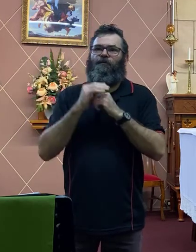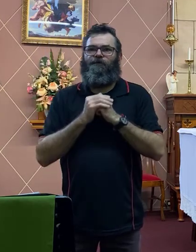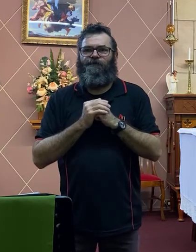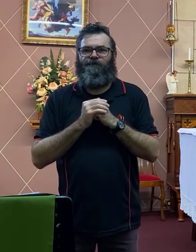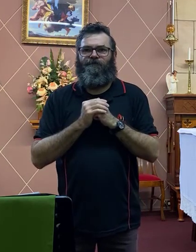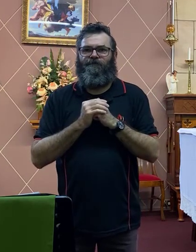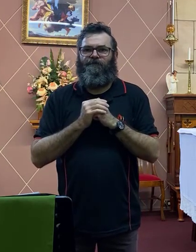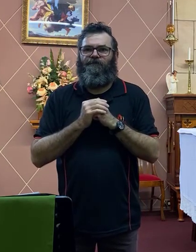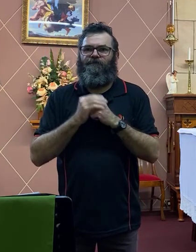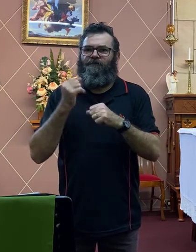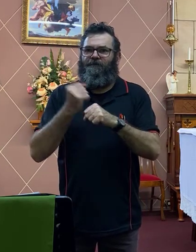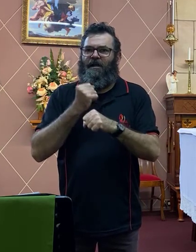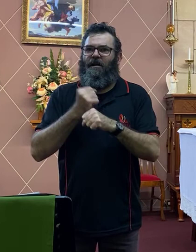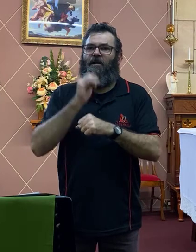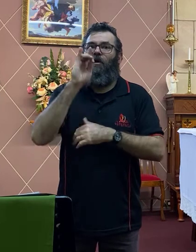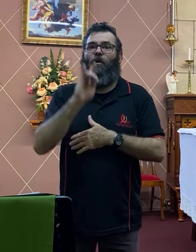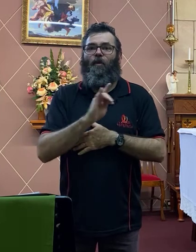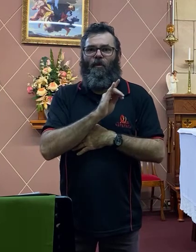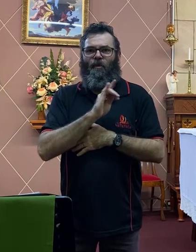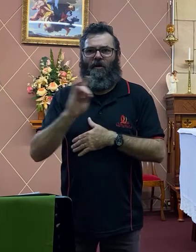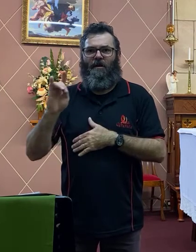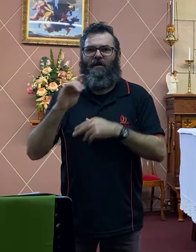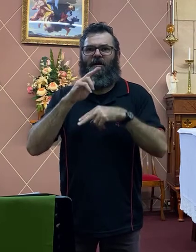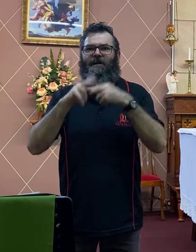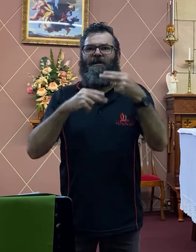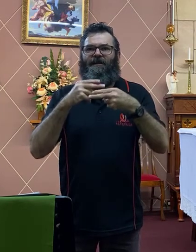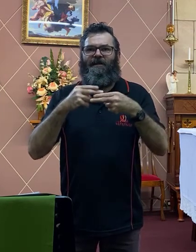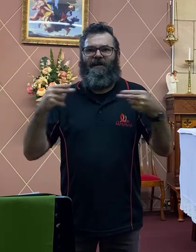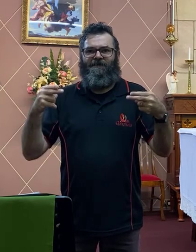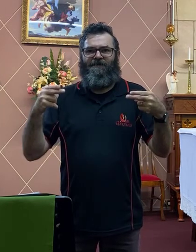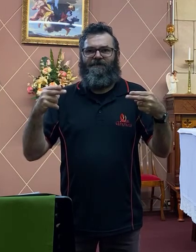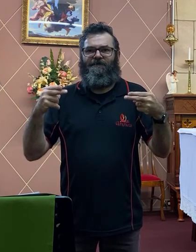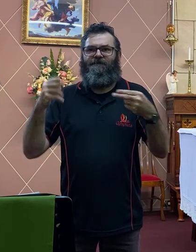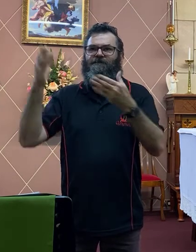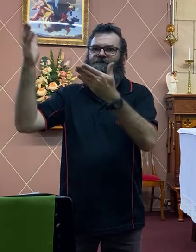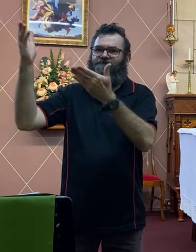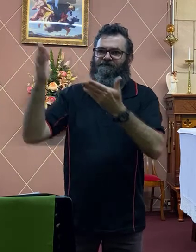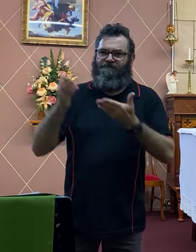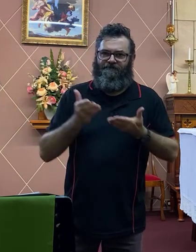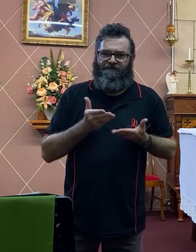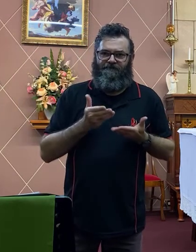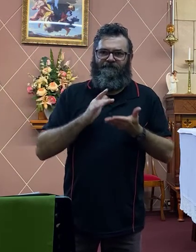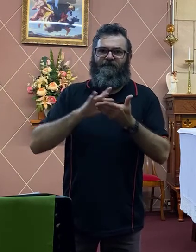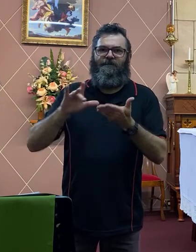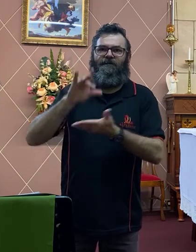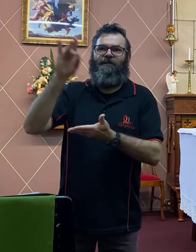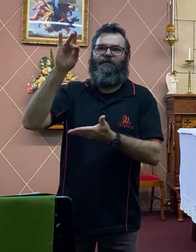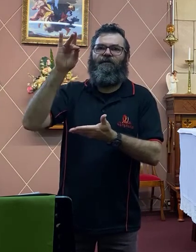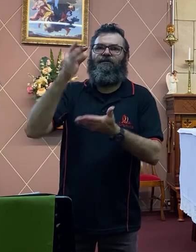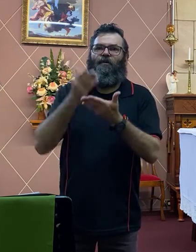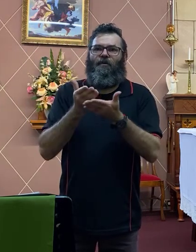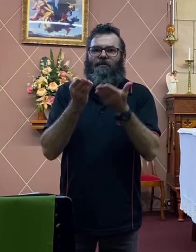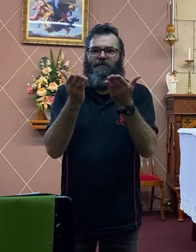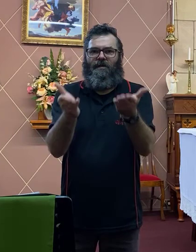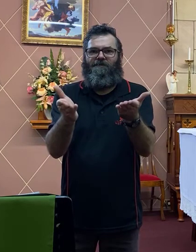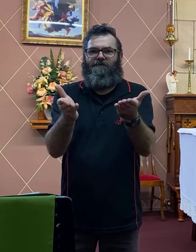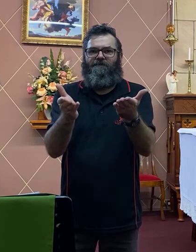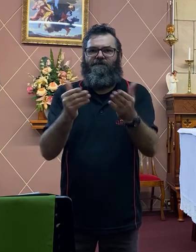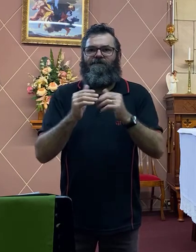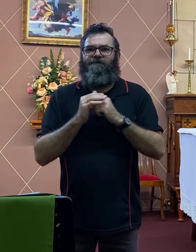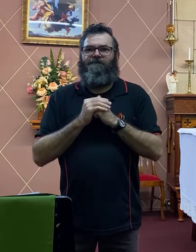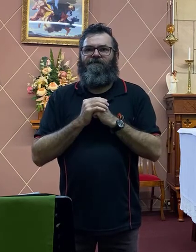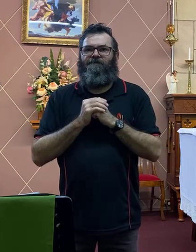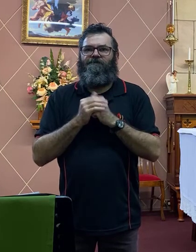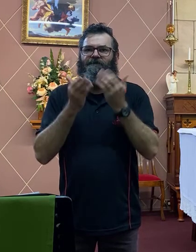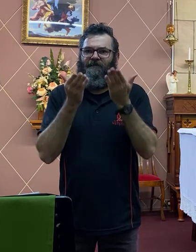Make holy, therefore, these gifts we pray by sending down your Spirit upon them like the dewfall, so